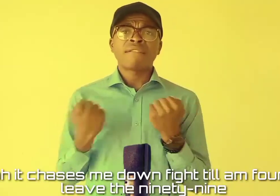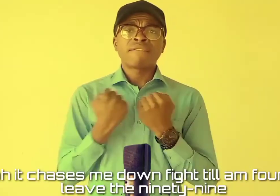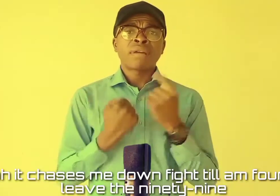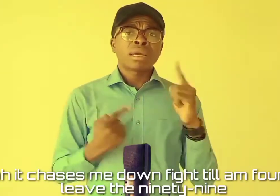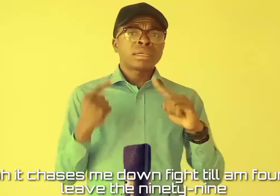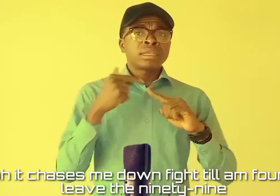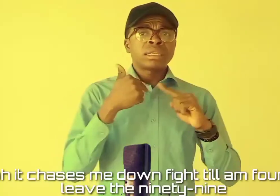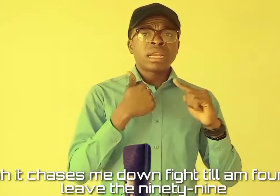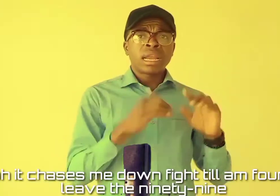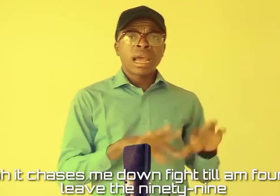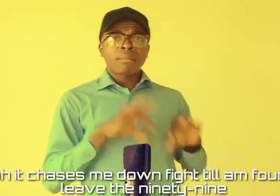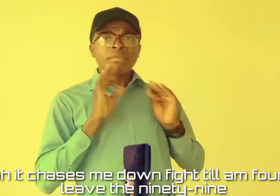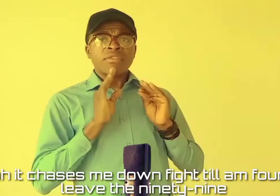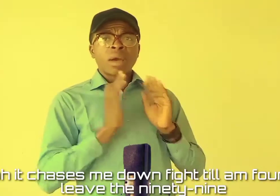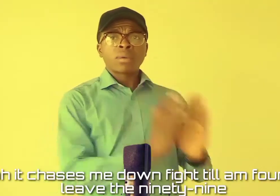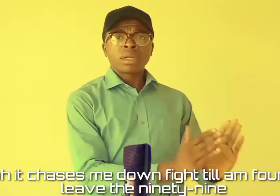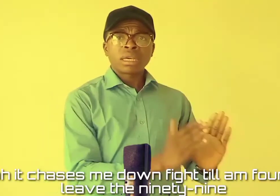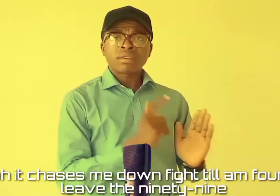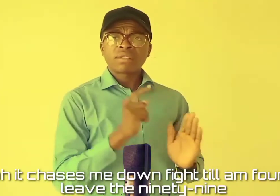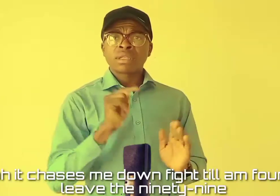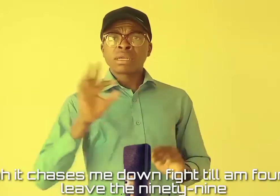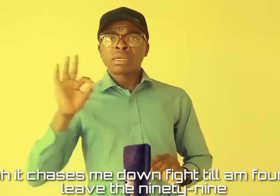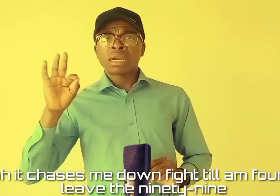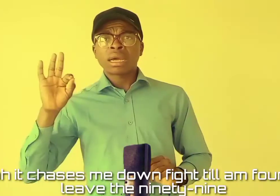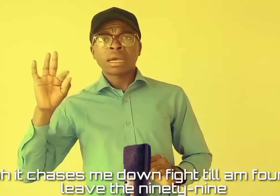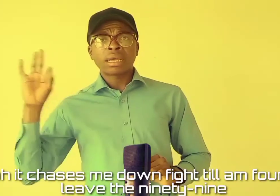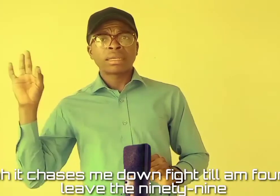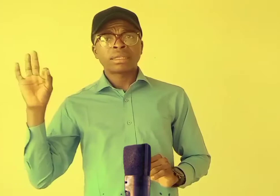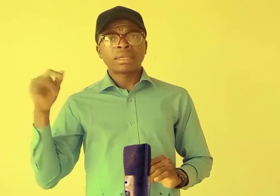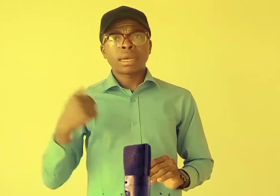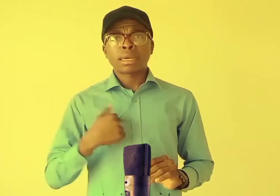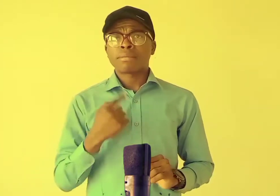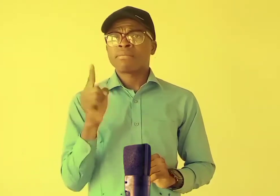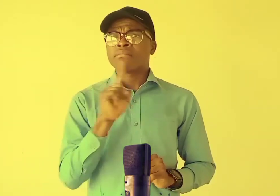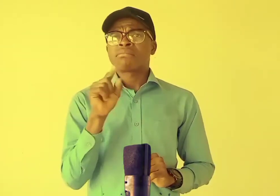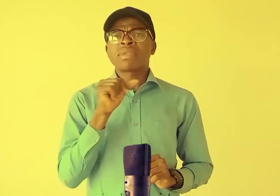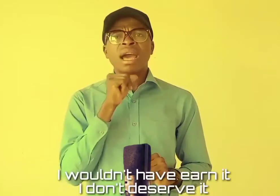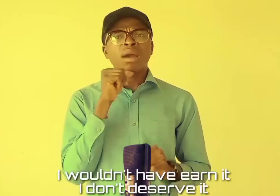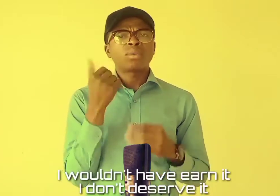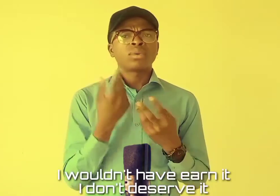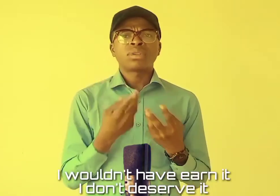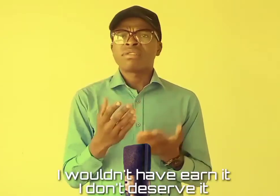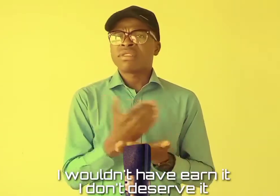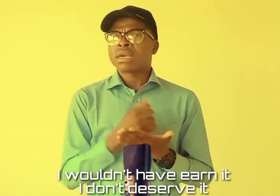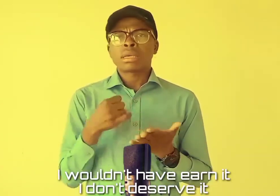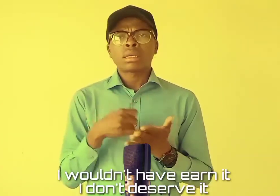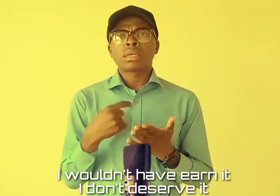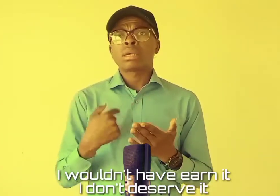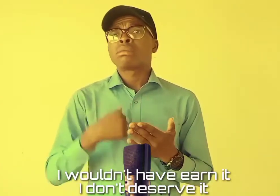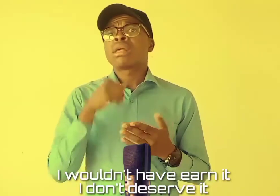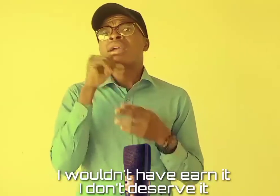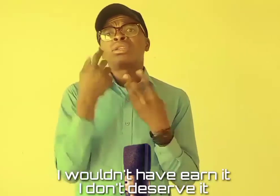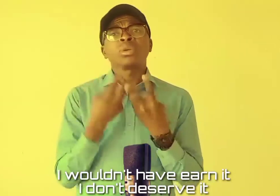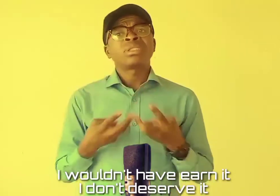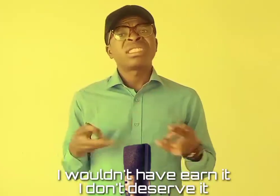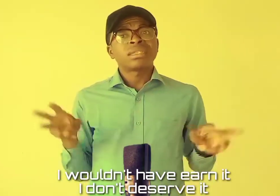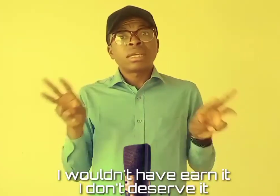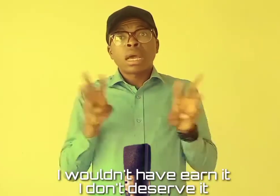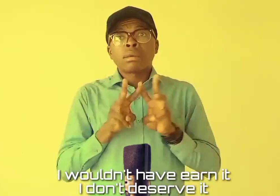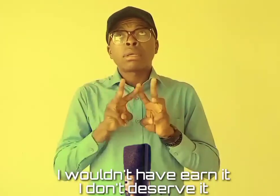fights till I'm found, leaves the night tonight. I couldn't earn it, I don't deserve it,